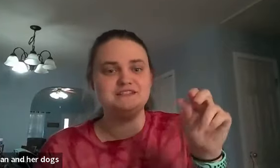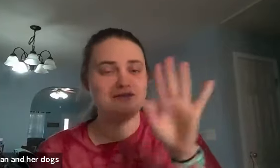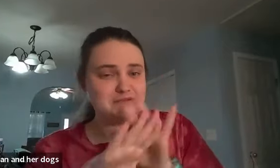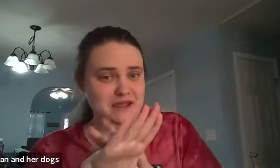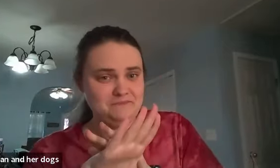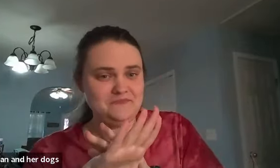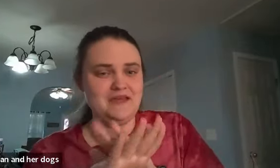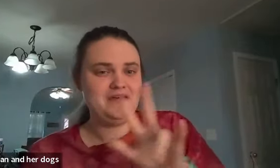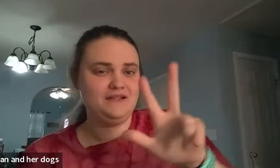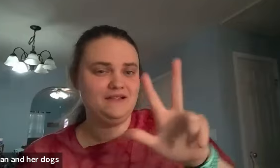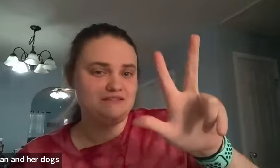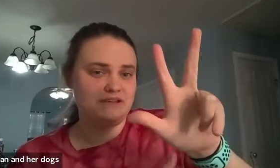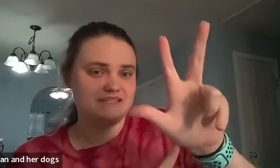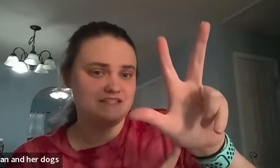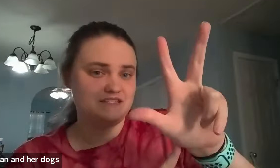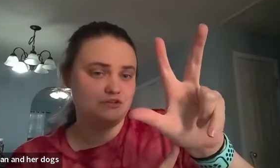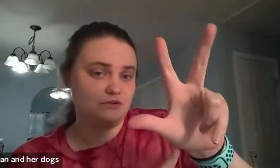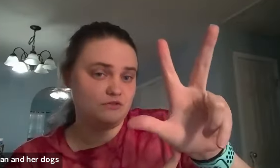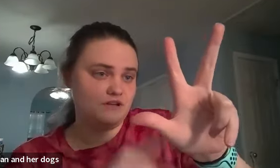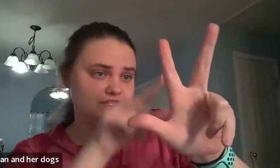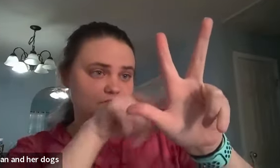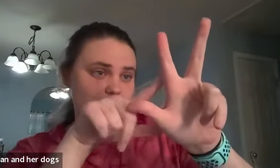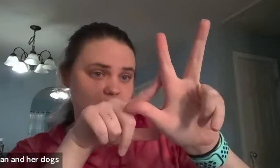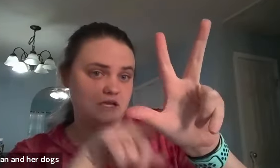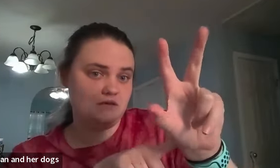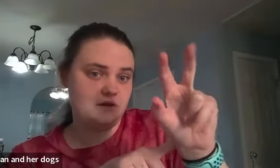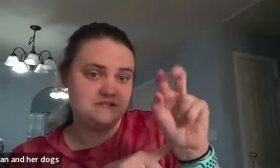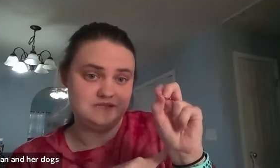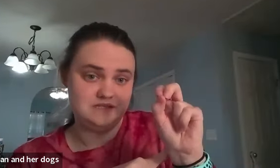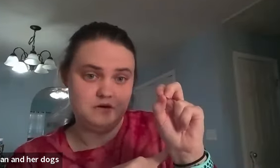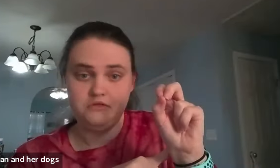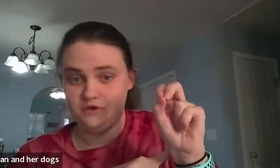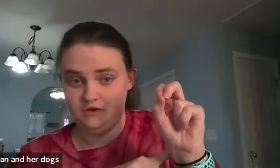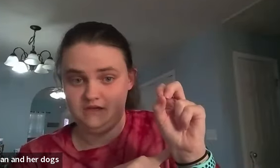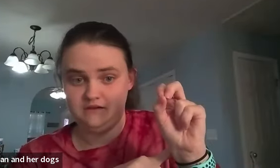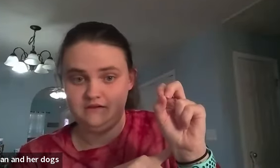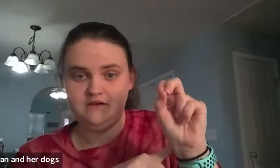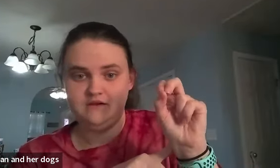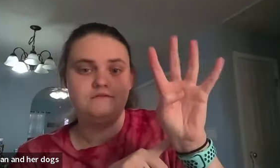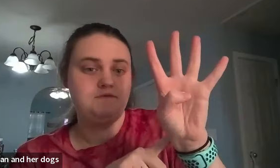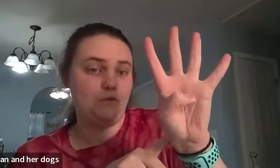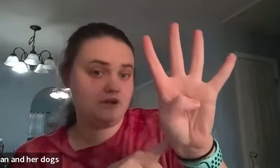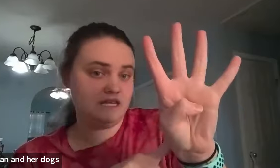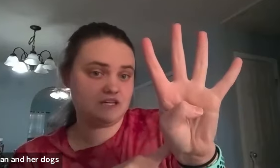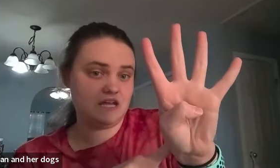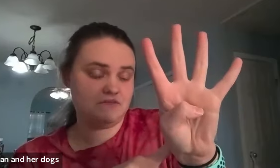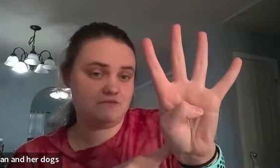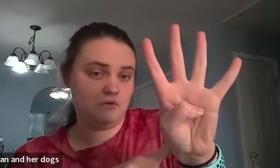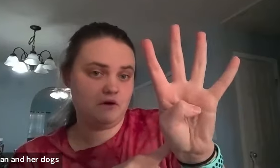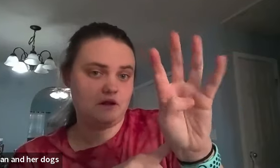I'll slow down. So like I said, so you'll do your 30s, your 3, you come into a 0, 30. 40 is going to have that 4, it comes